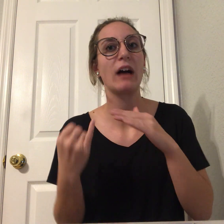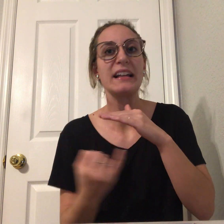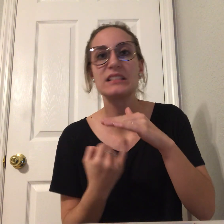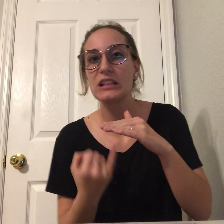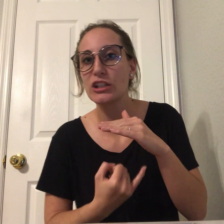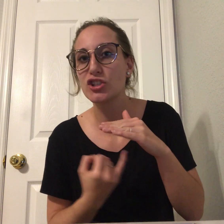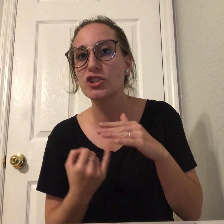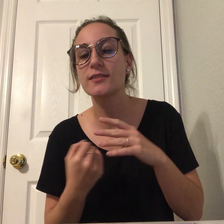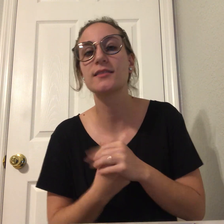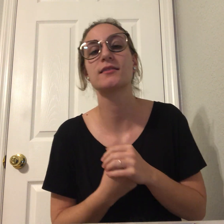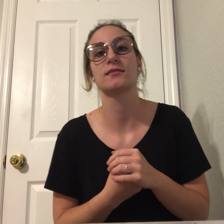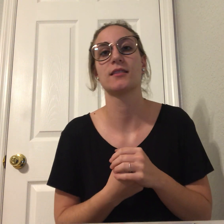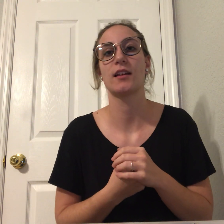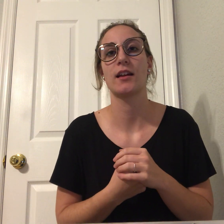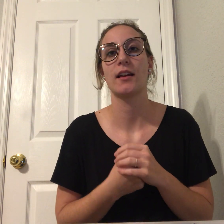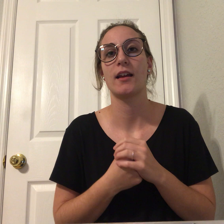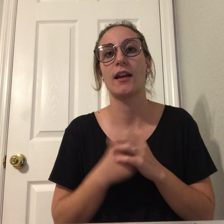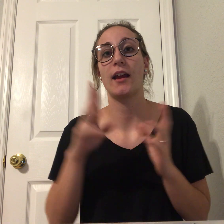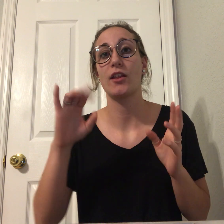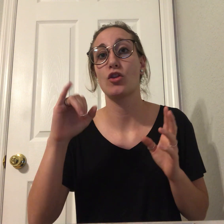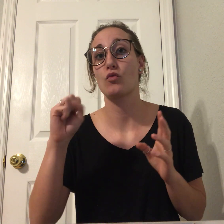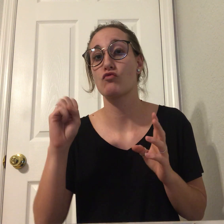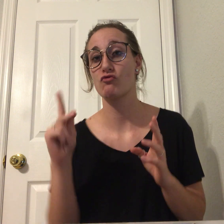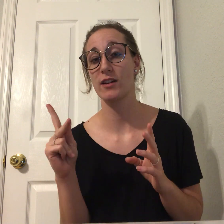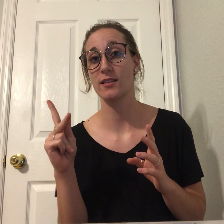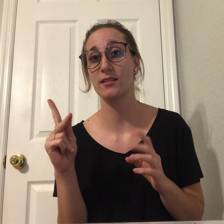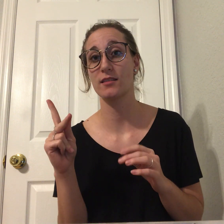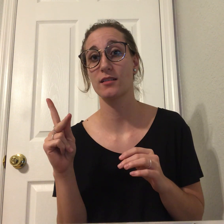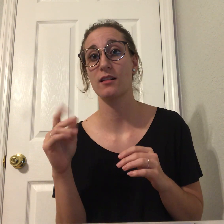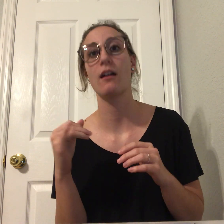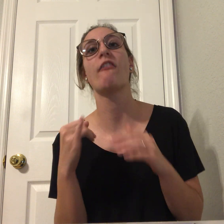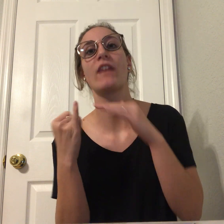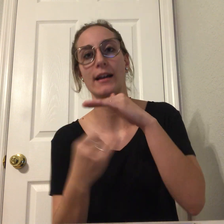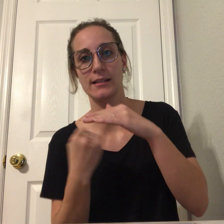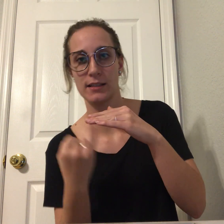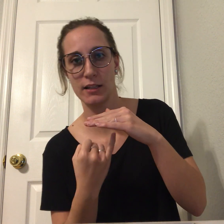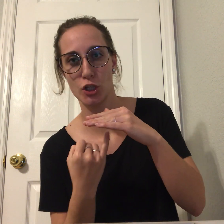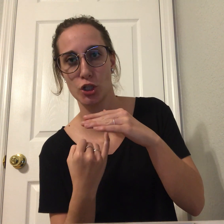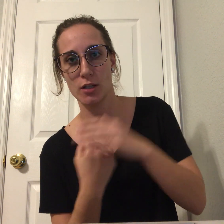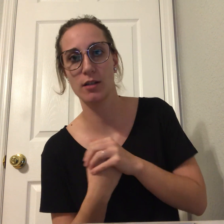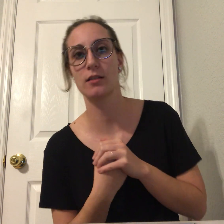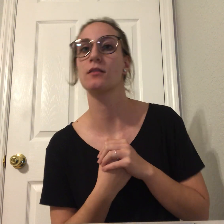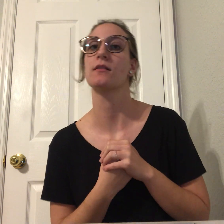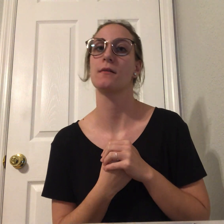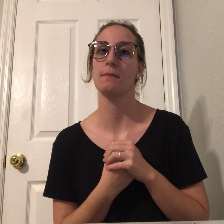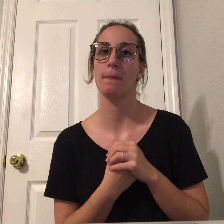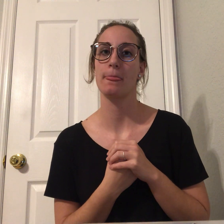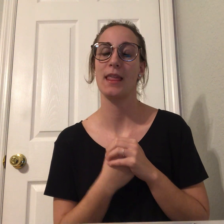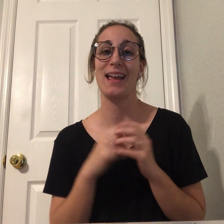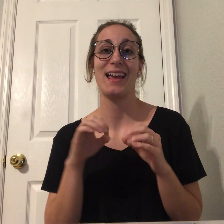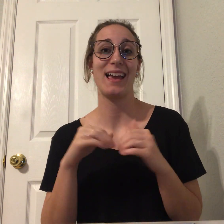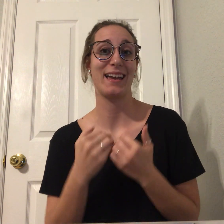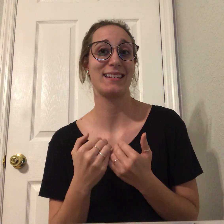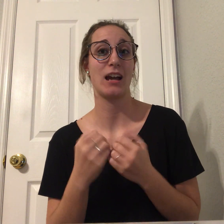inflammation by the same amount as physical inactivity, while social integration protected